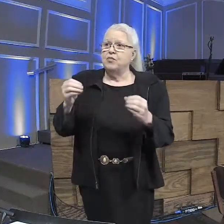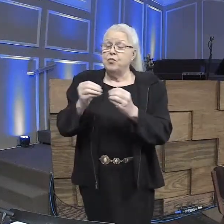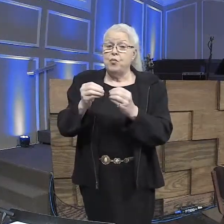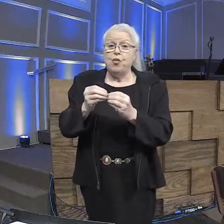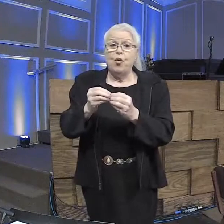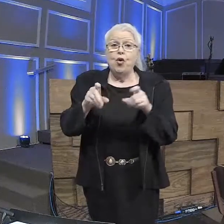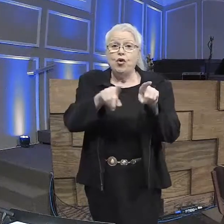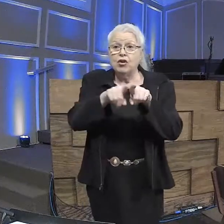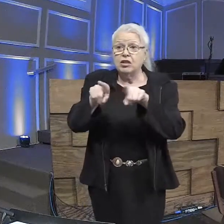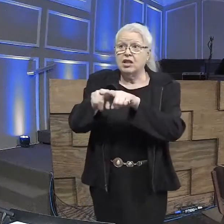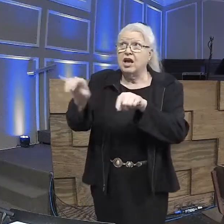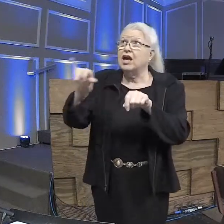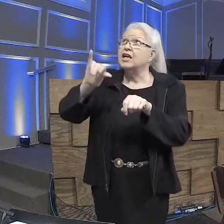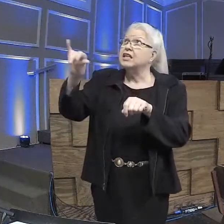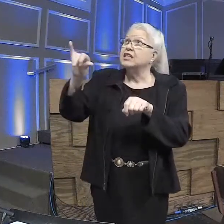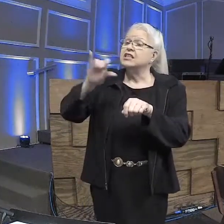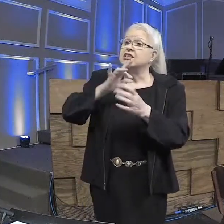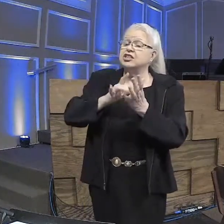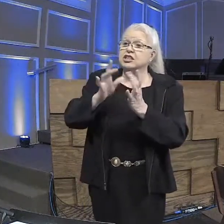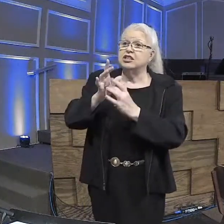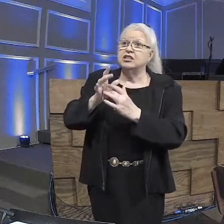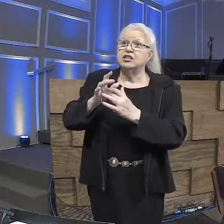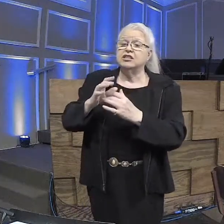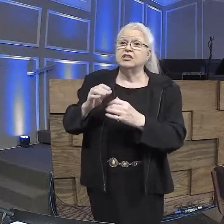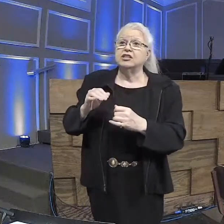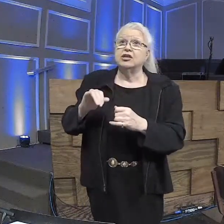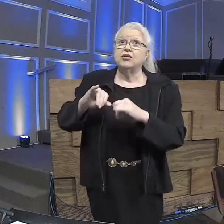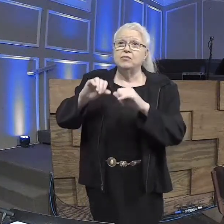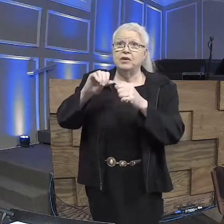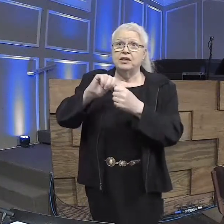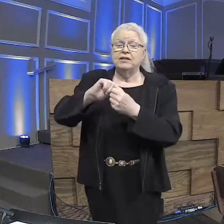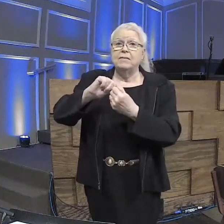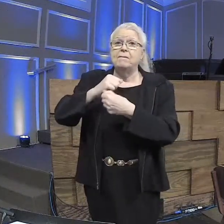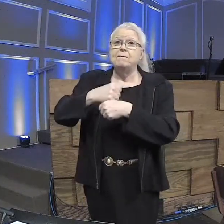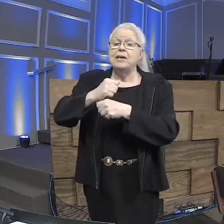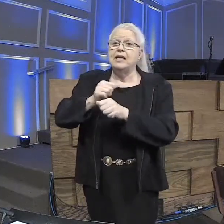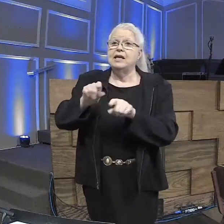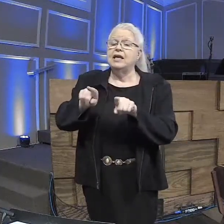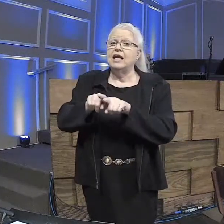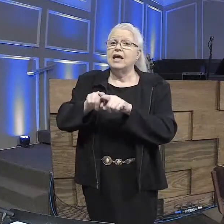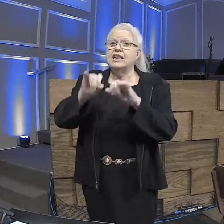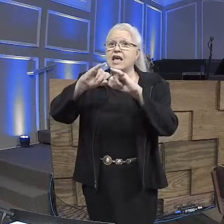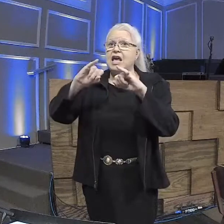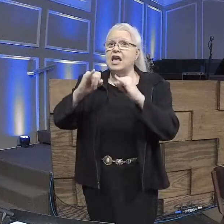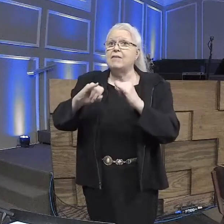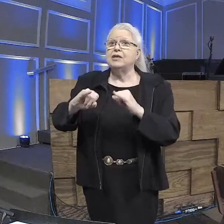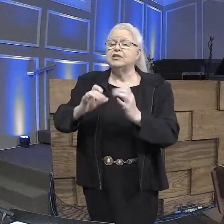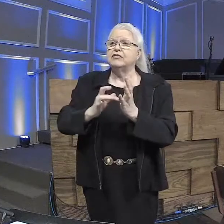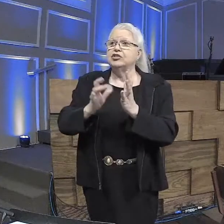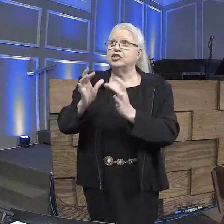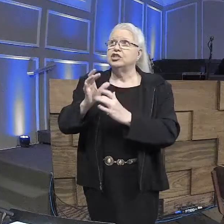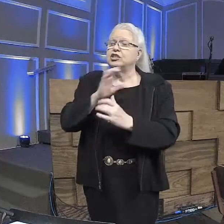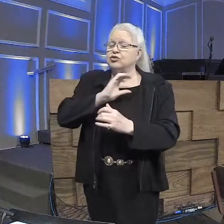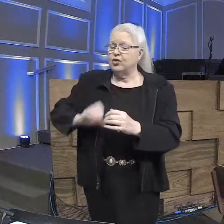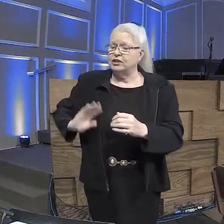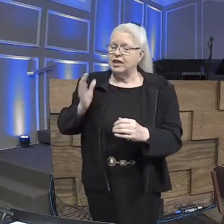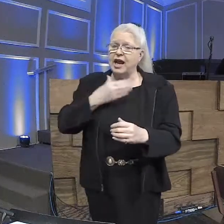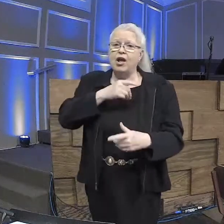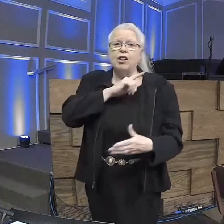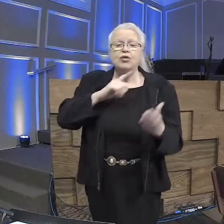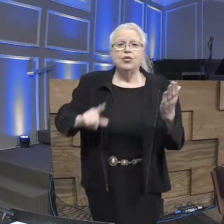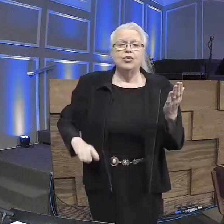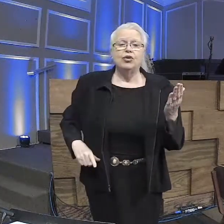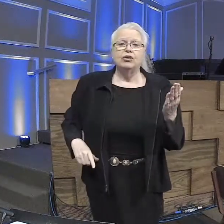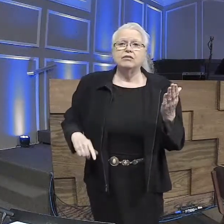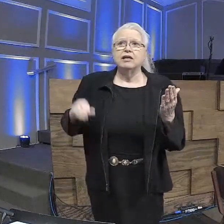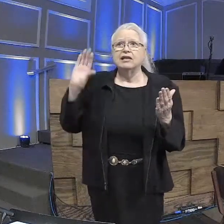been predestined to be conformed to the image of Jesus Christ our Lord. So can I tell you, while it seems that the world